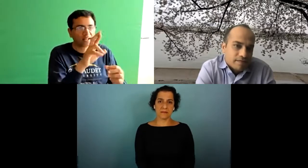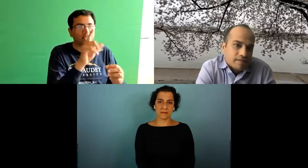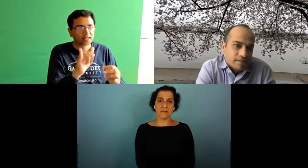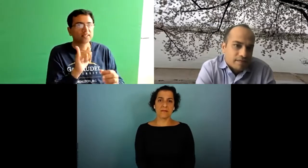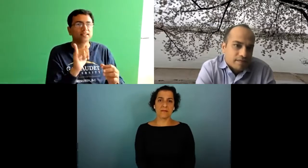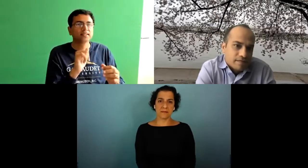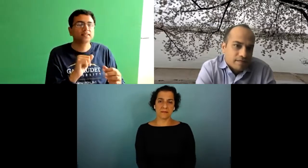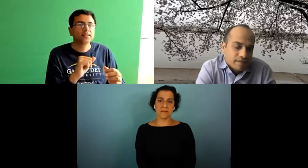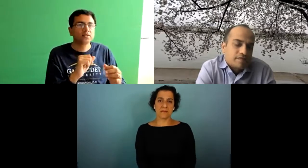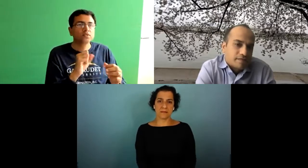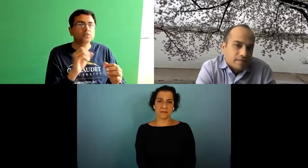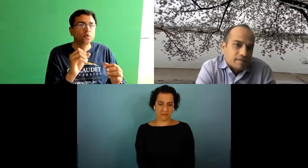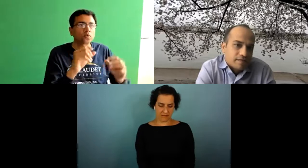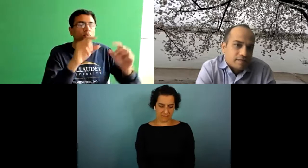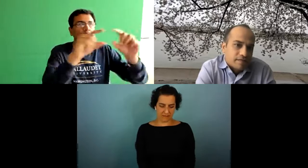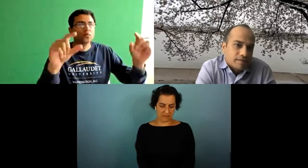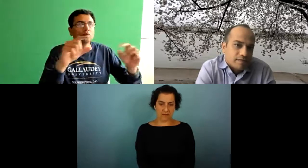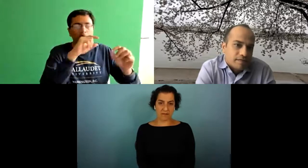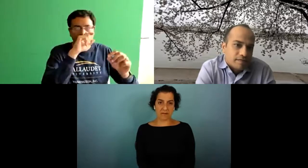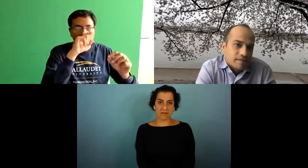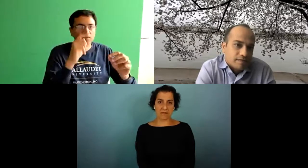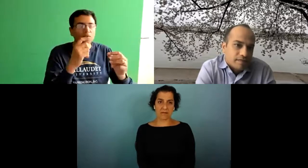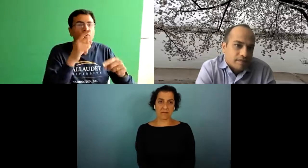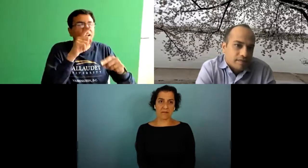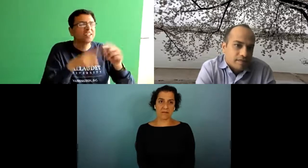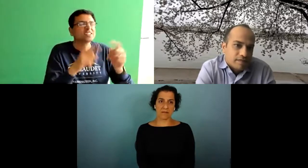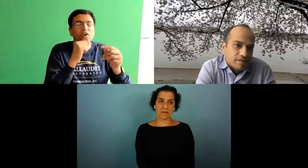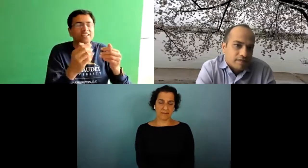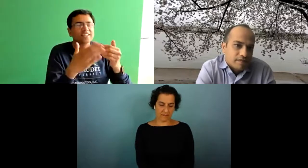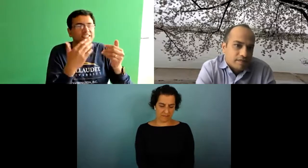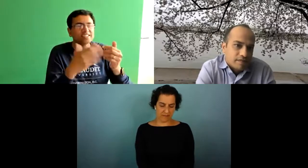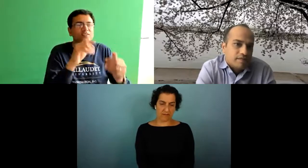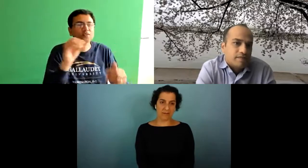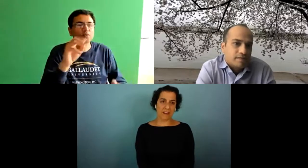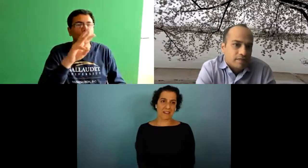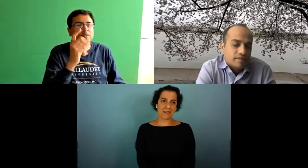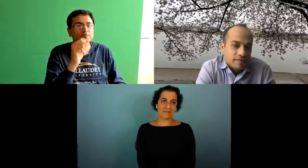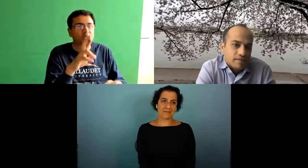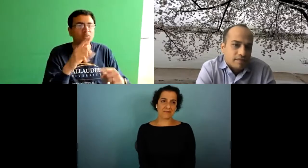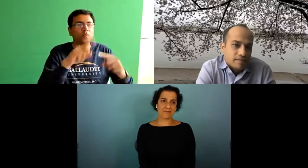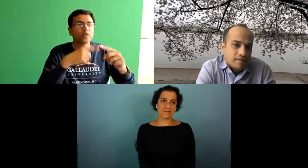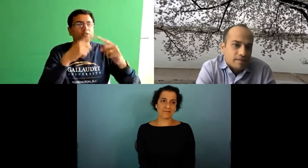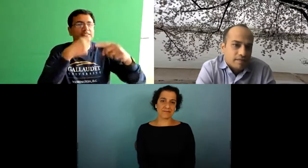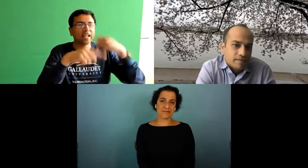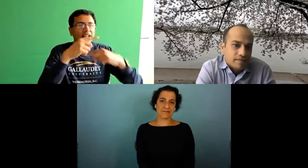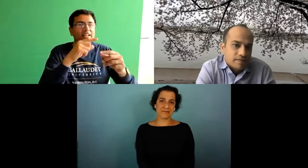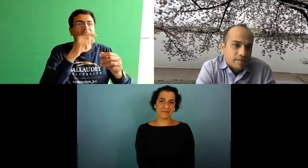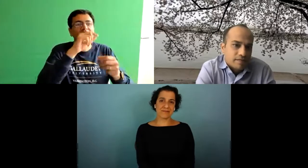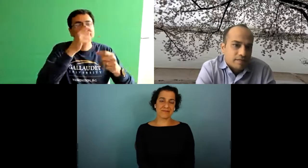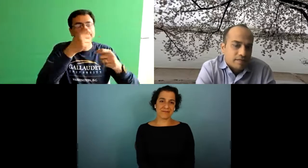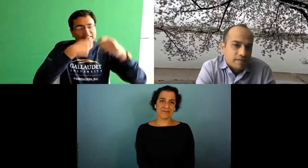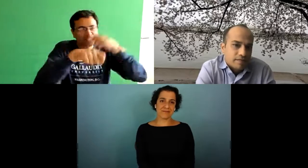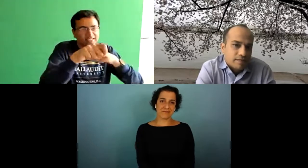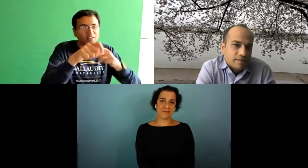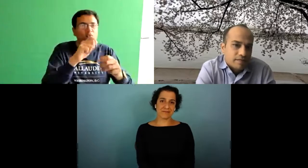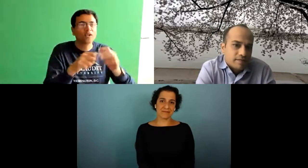it you can still understand someone quite literally and it's linear so you